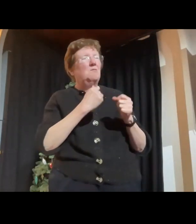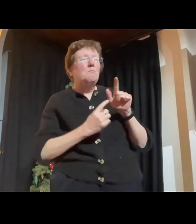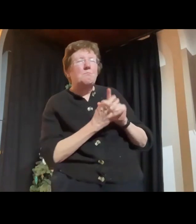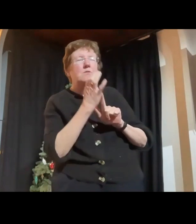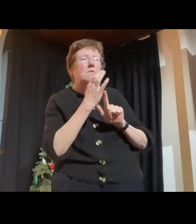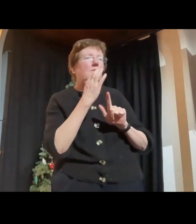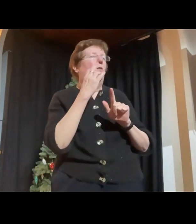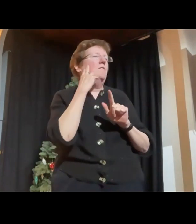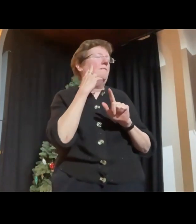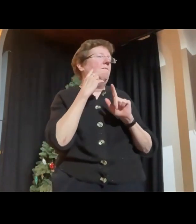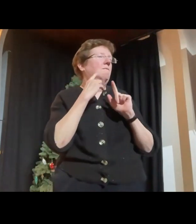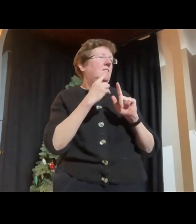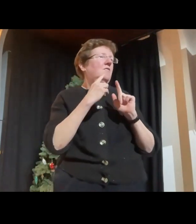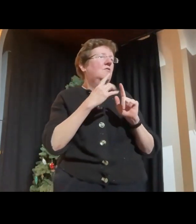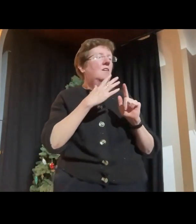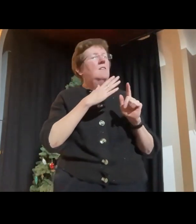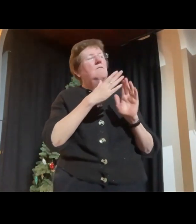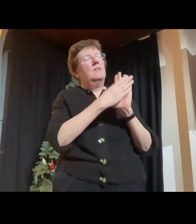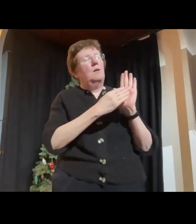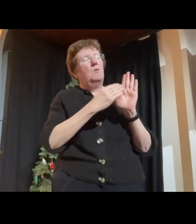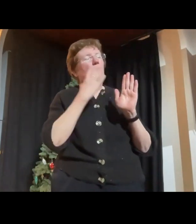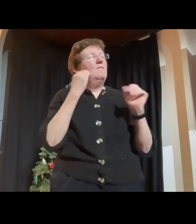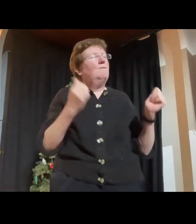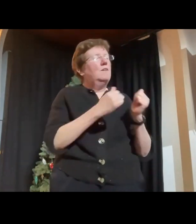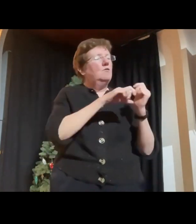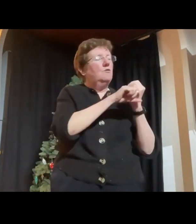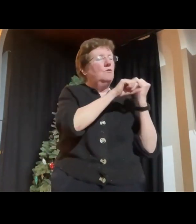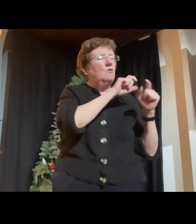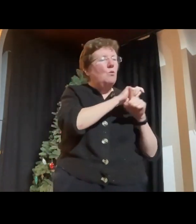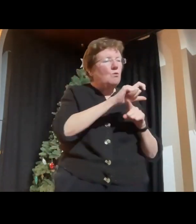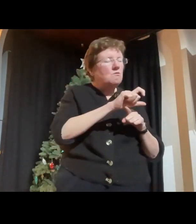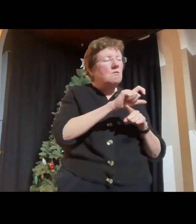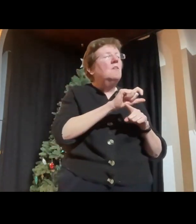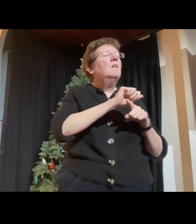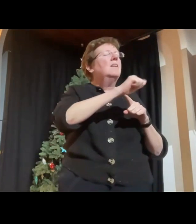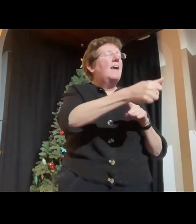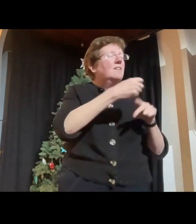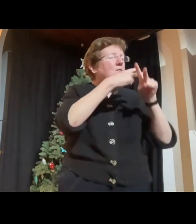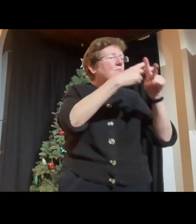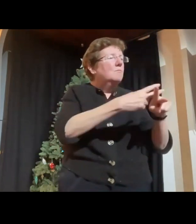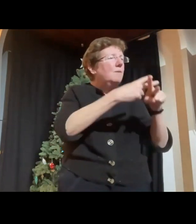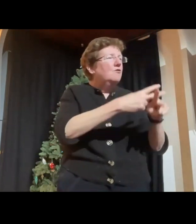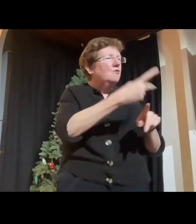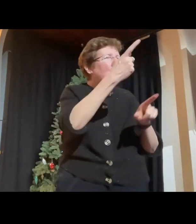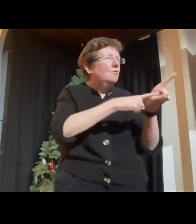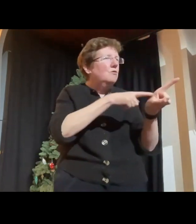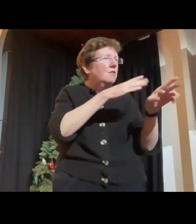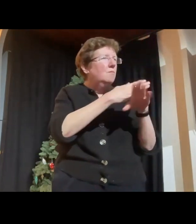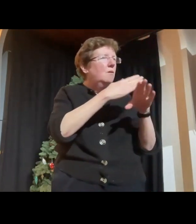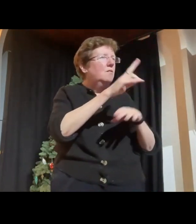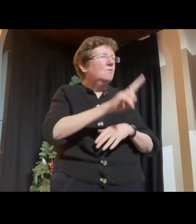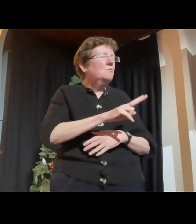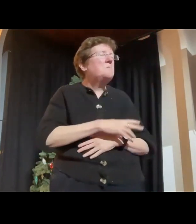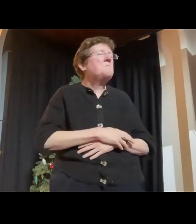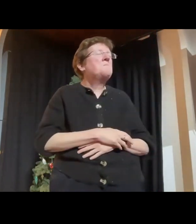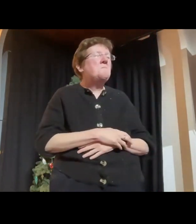that there needs to be improvement on the support for deaf teachers, because when they finish their course and then they go